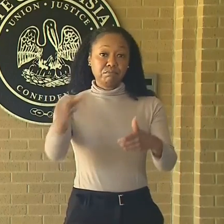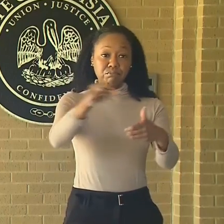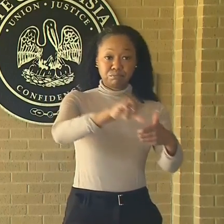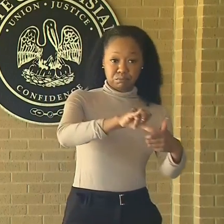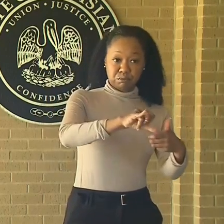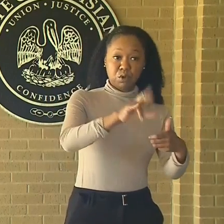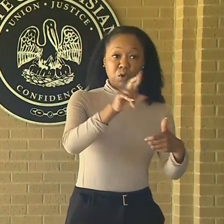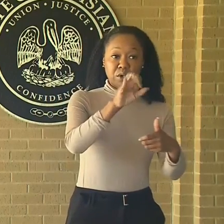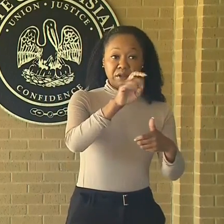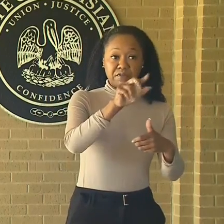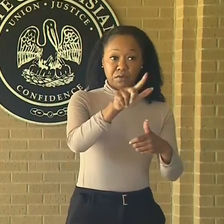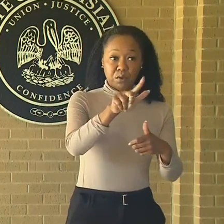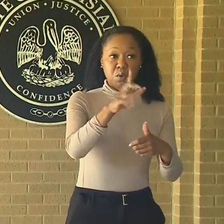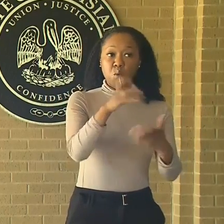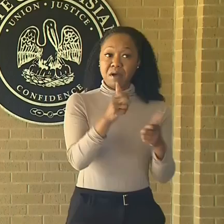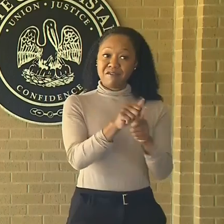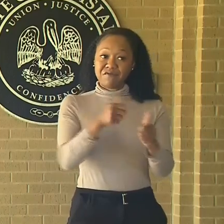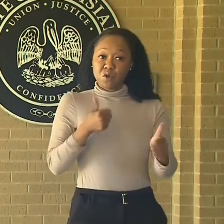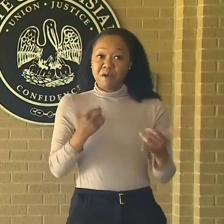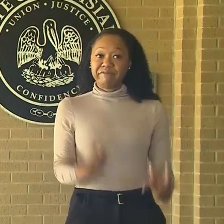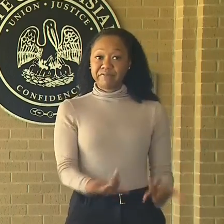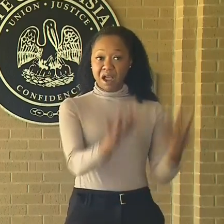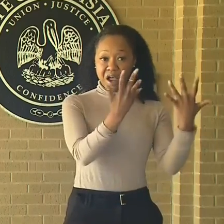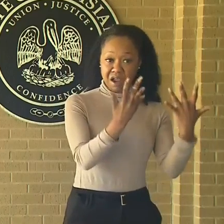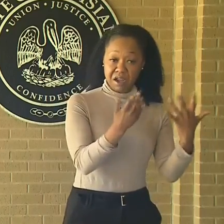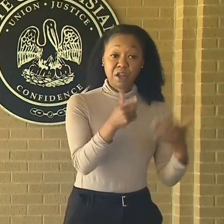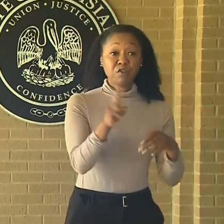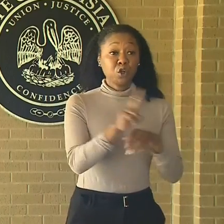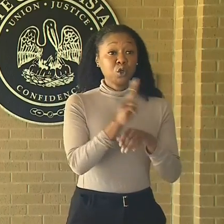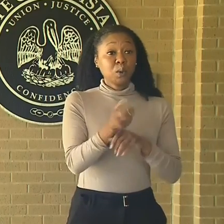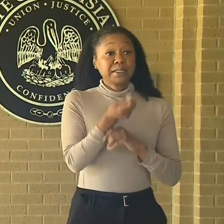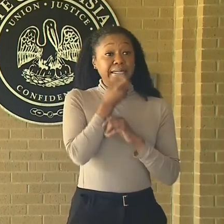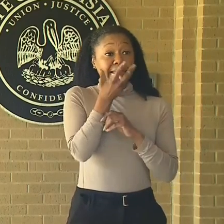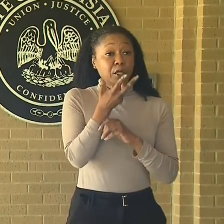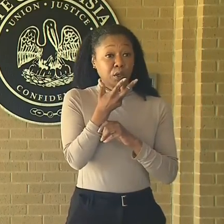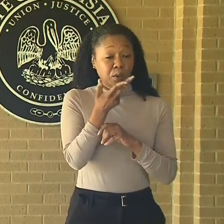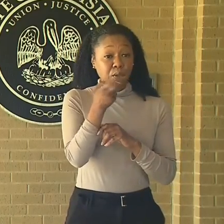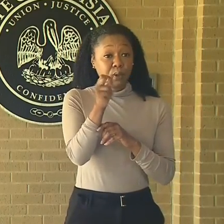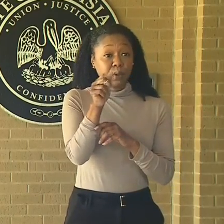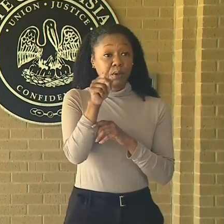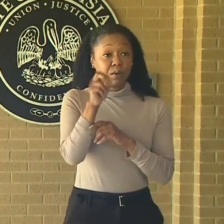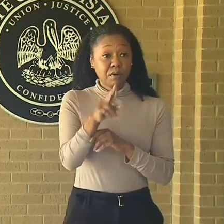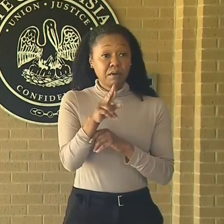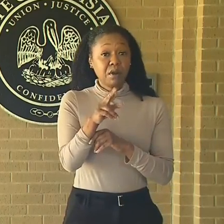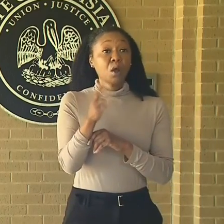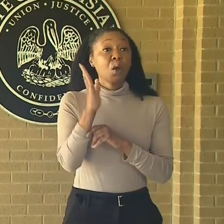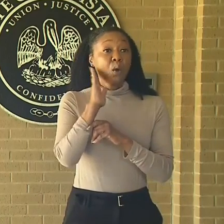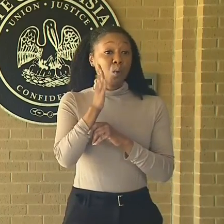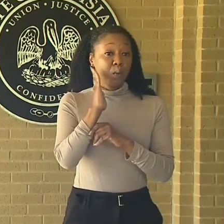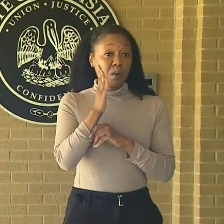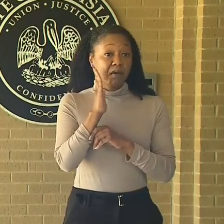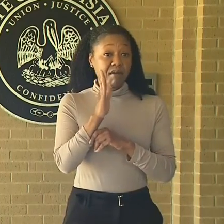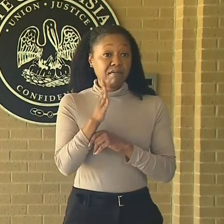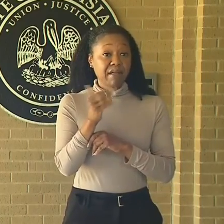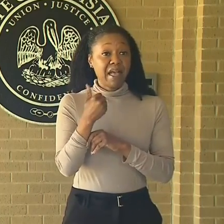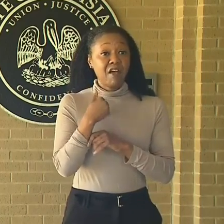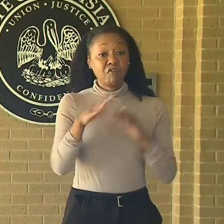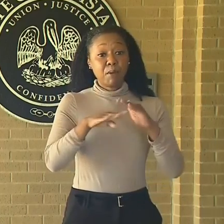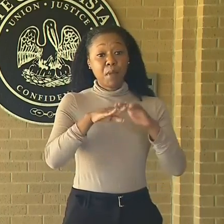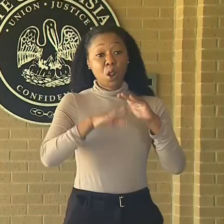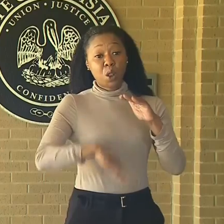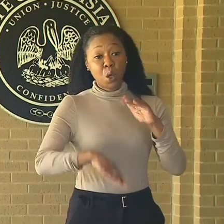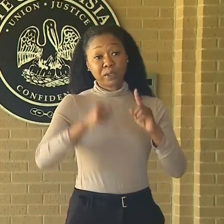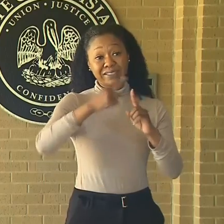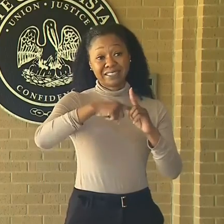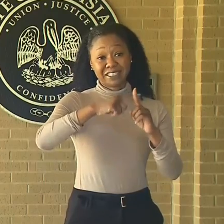having a fire. If you're using a heater, because we're going to have below average temperatures